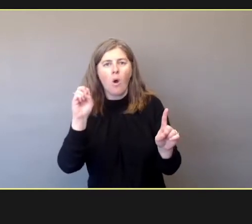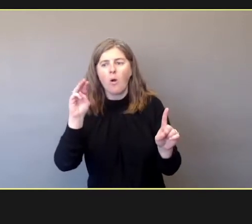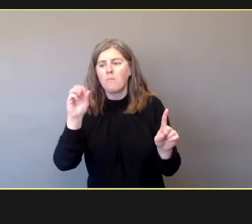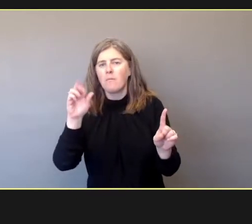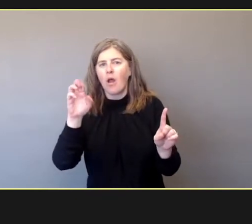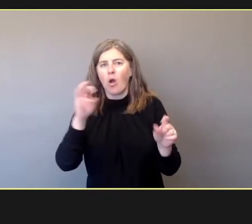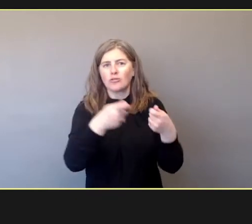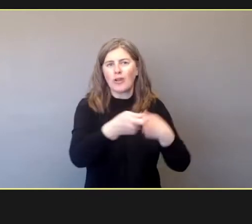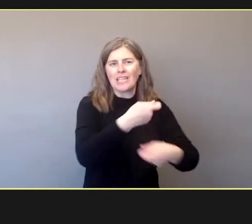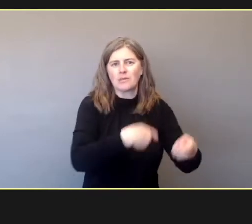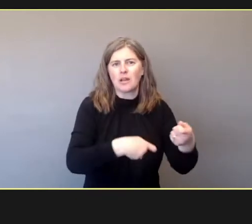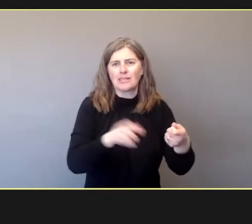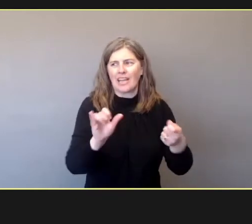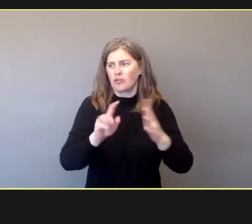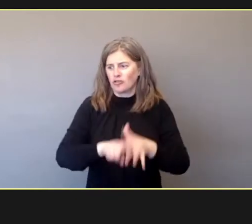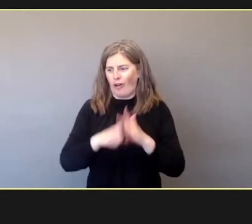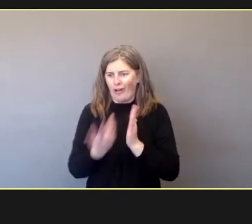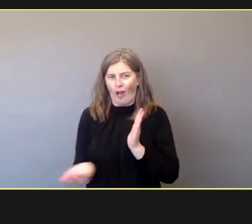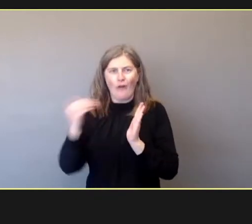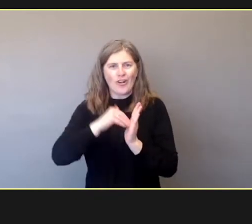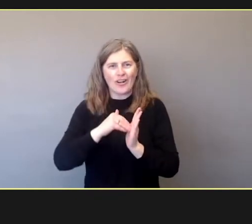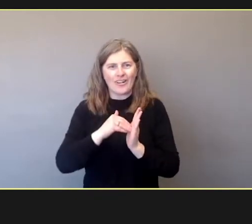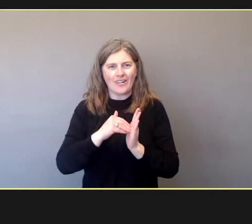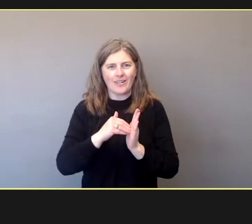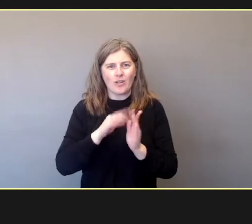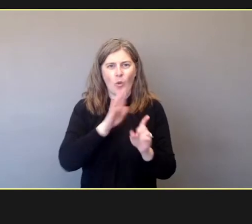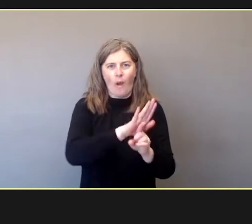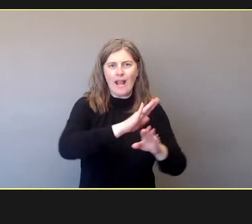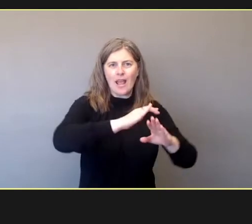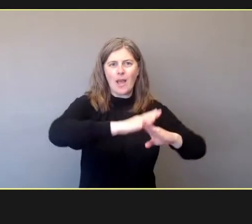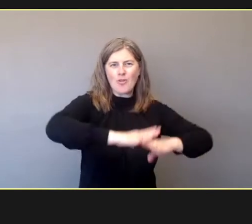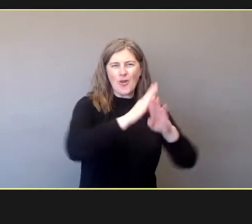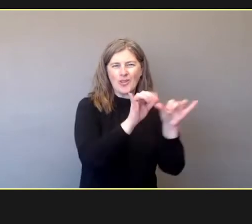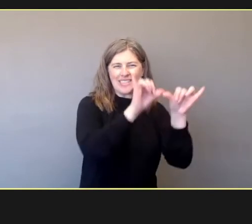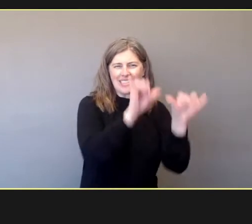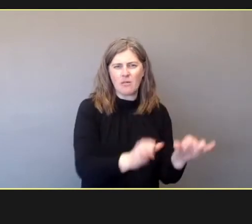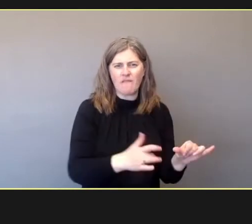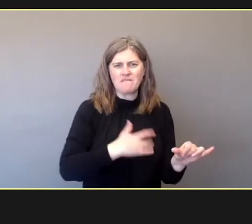starting over and you haven't, as far as your immune system knows,